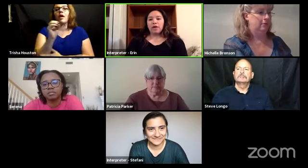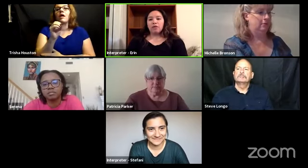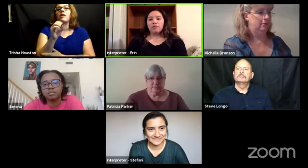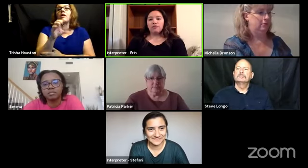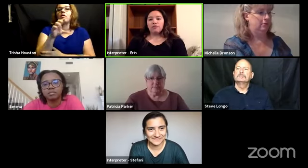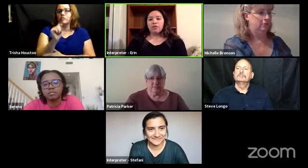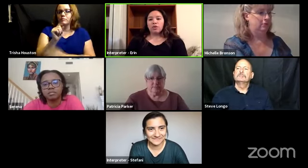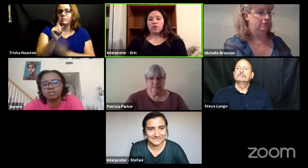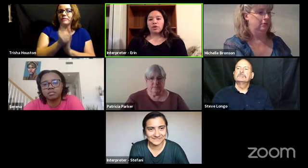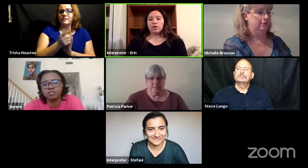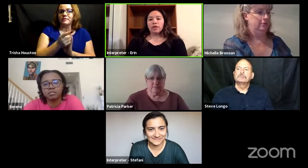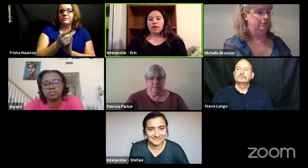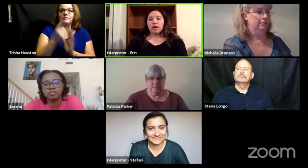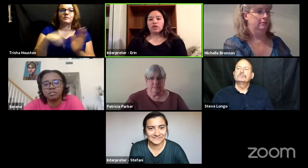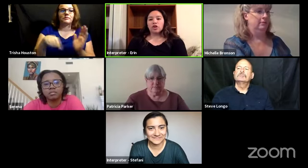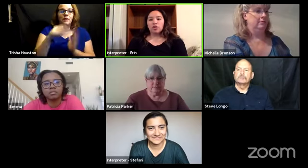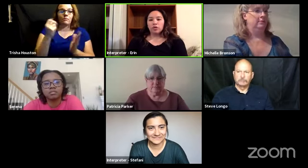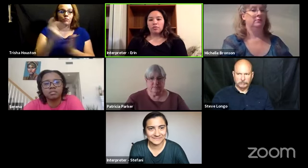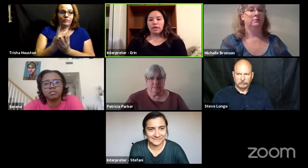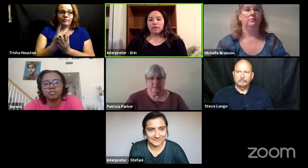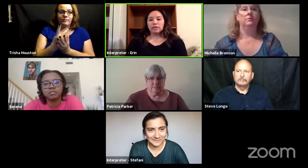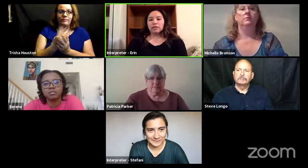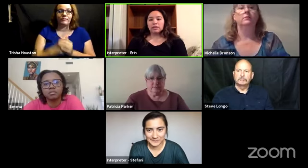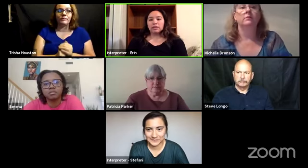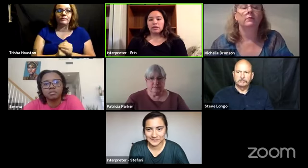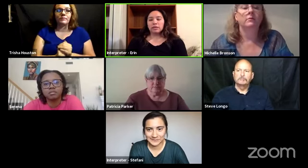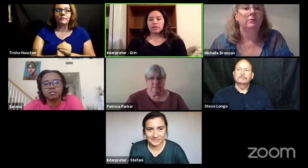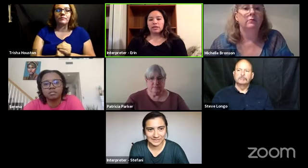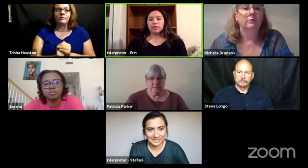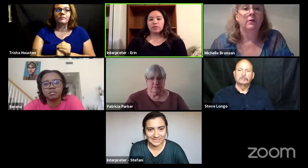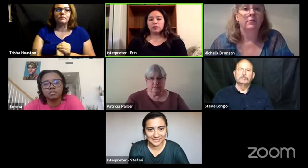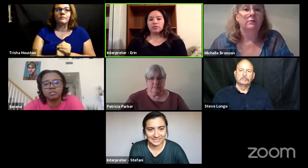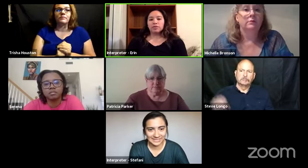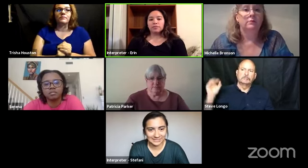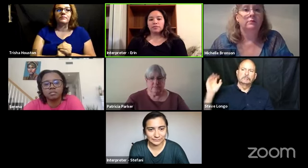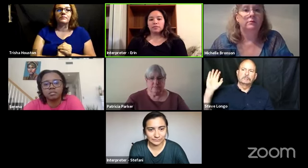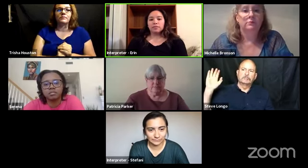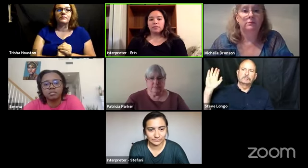Now for the October minutes, can we please get those approved?